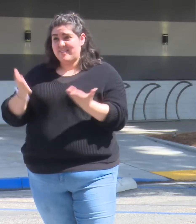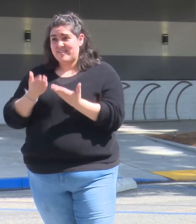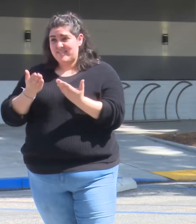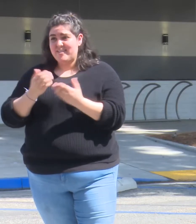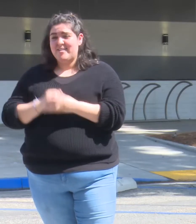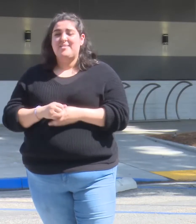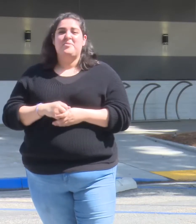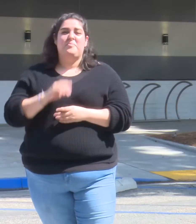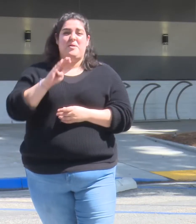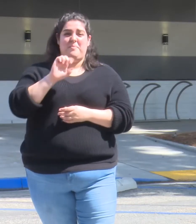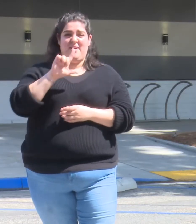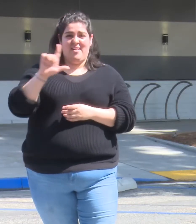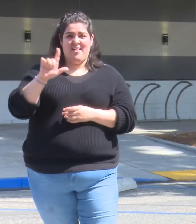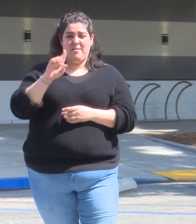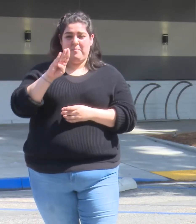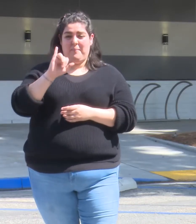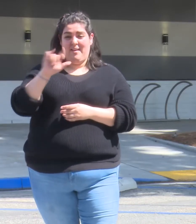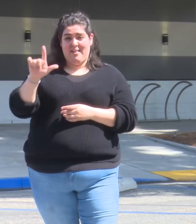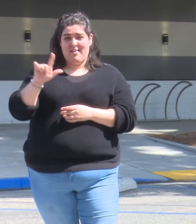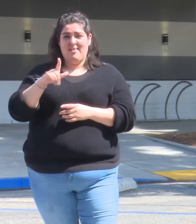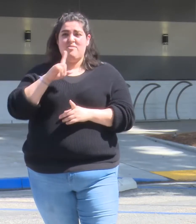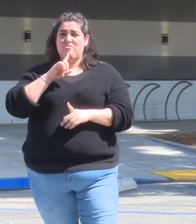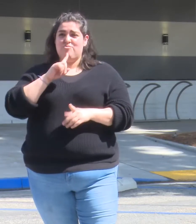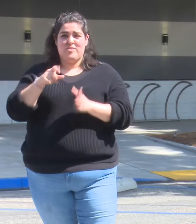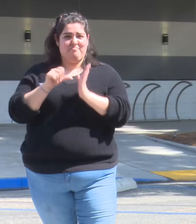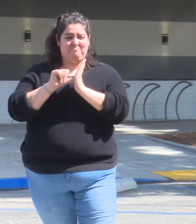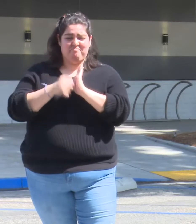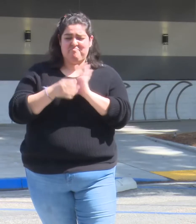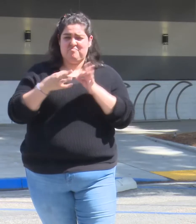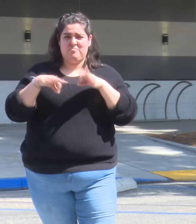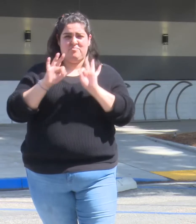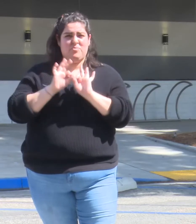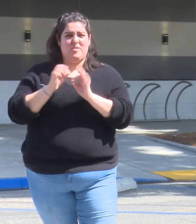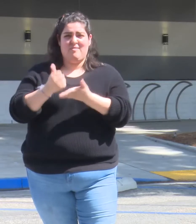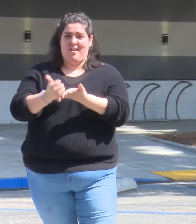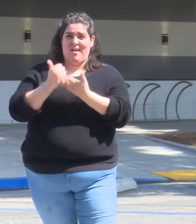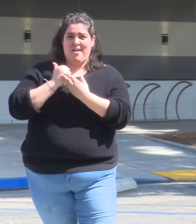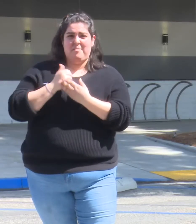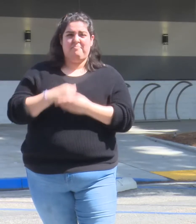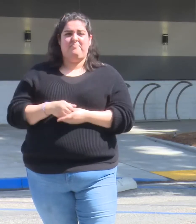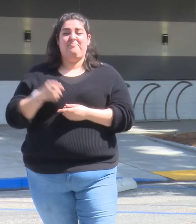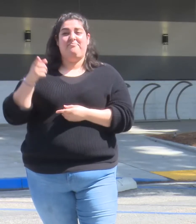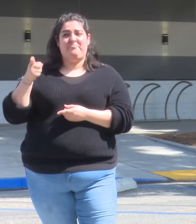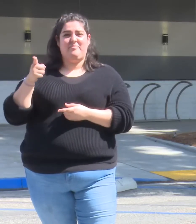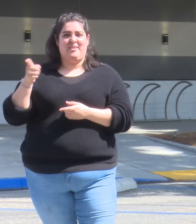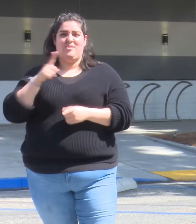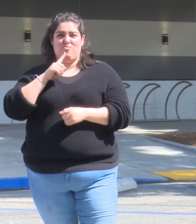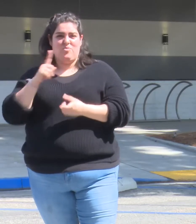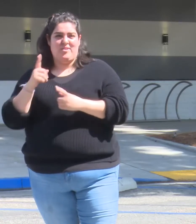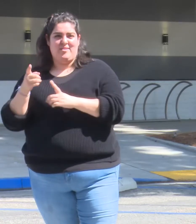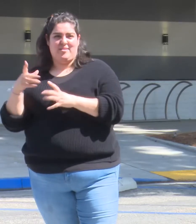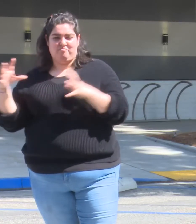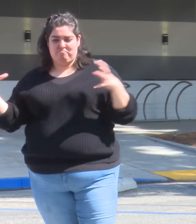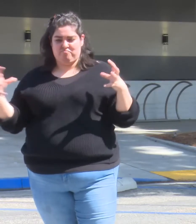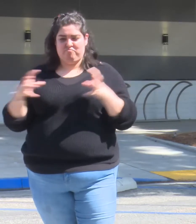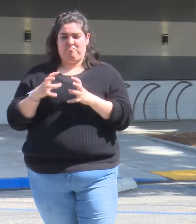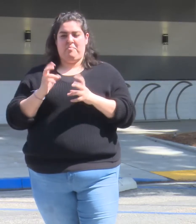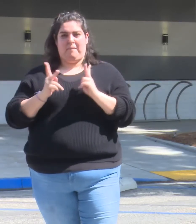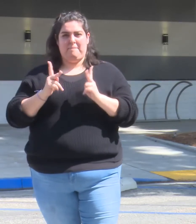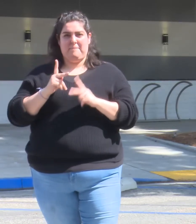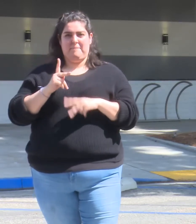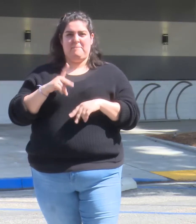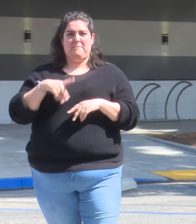was very instrumental in helping us. And again, Bill he brought people together, African